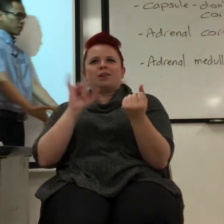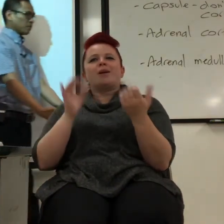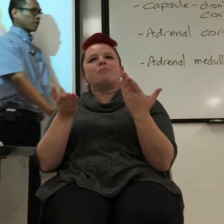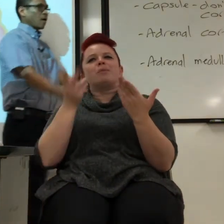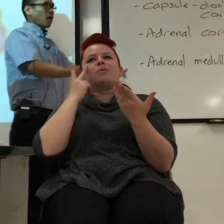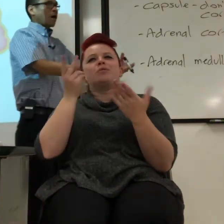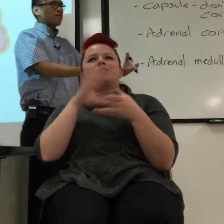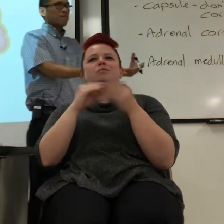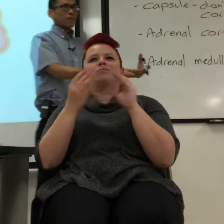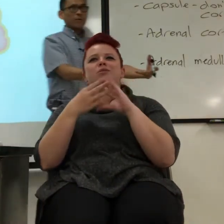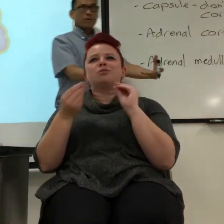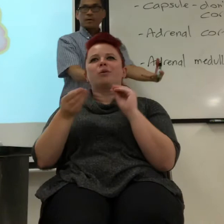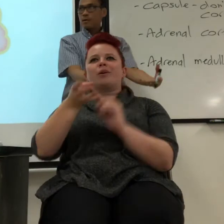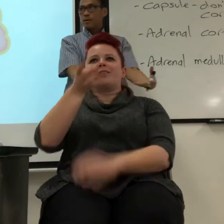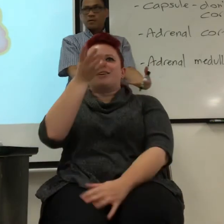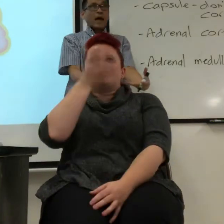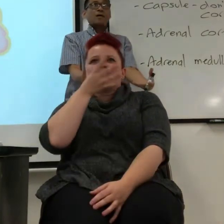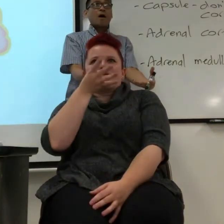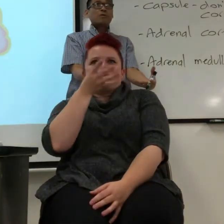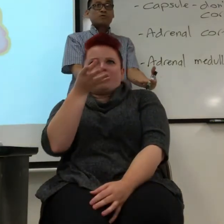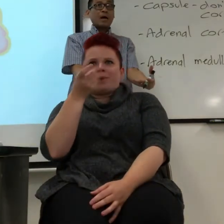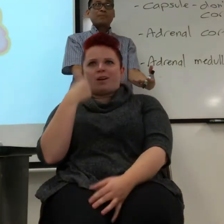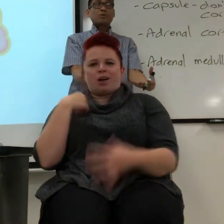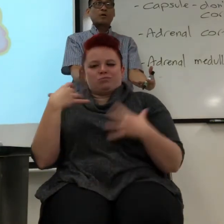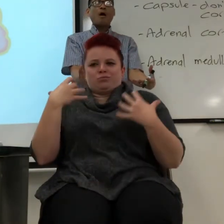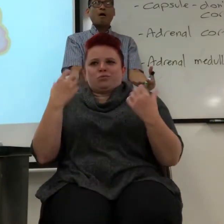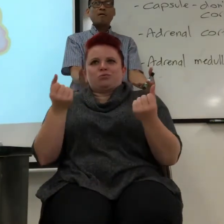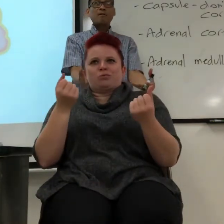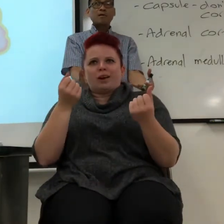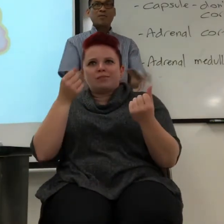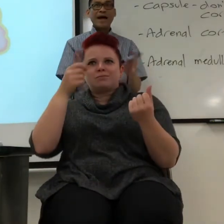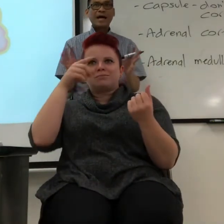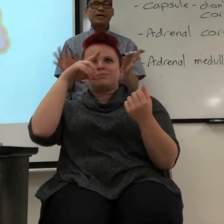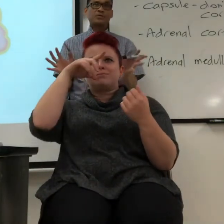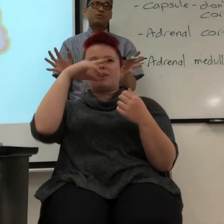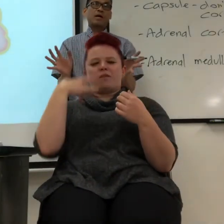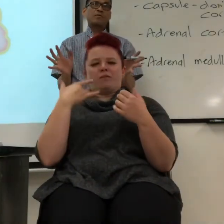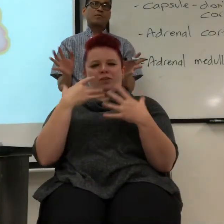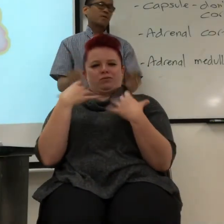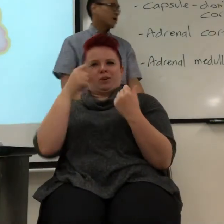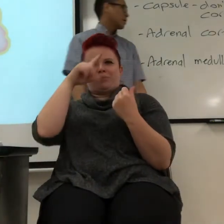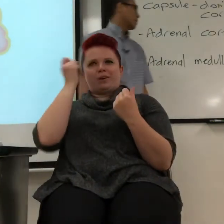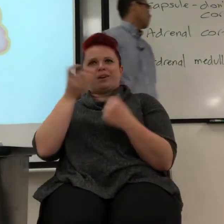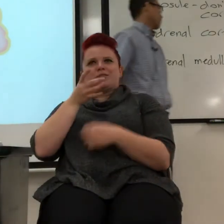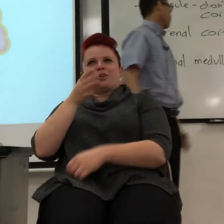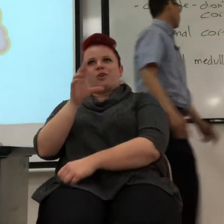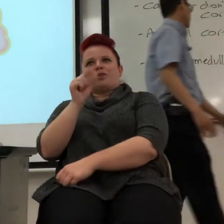the strength to lift the car off of her granddaughter who's trapped under a car. You know, that kind of strength.